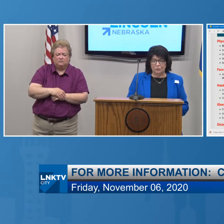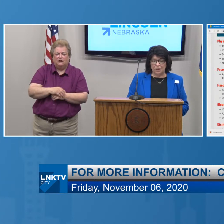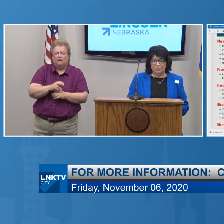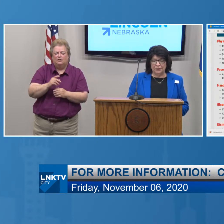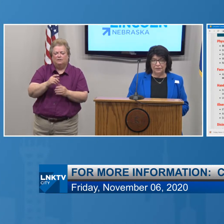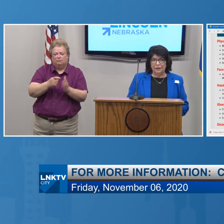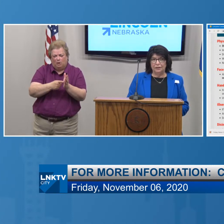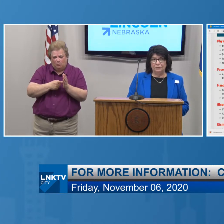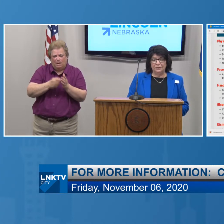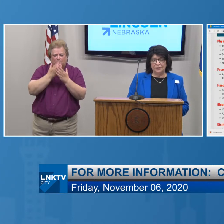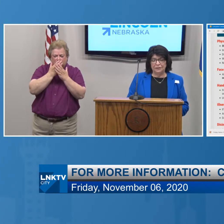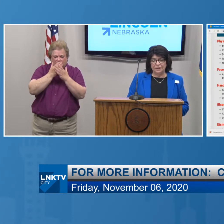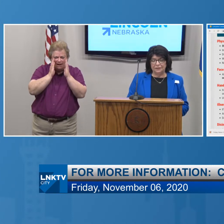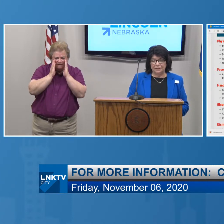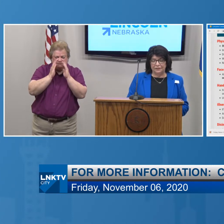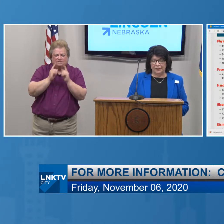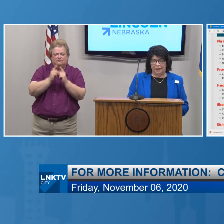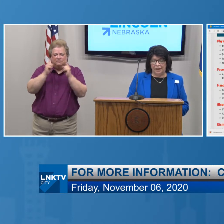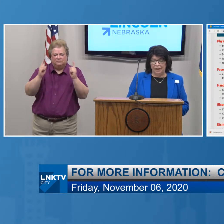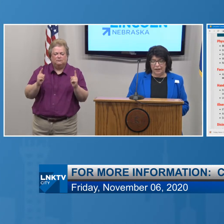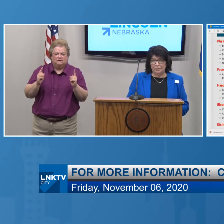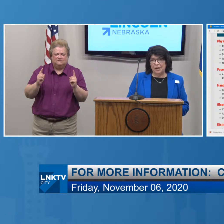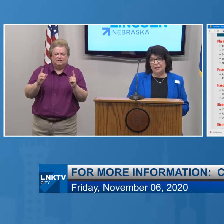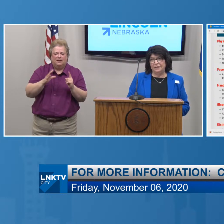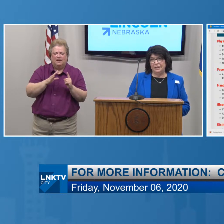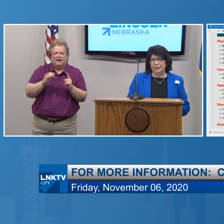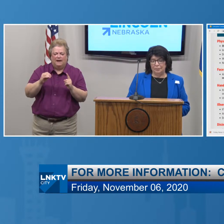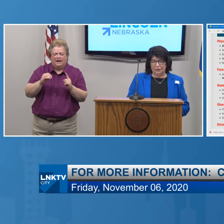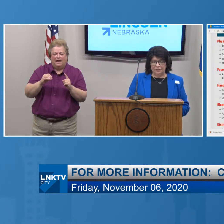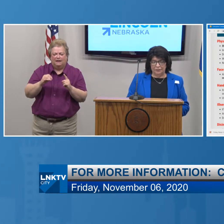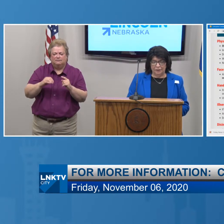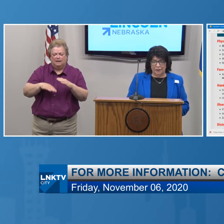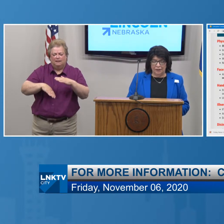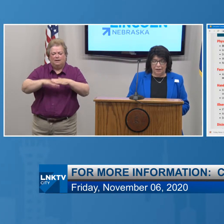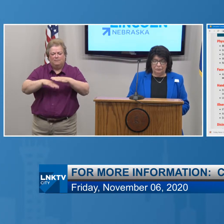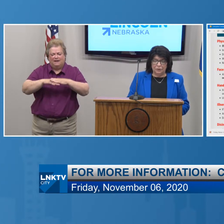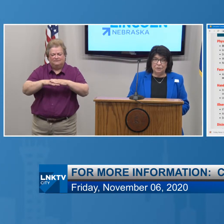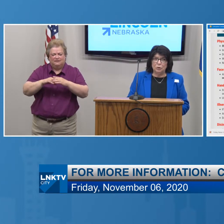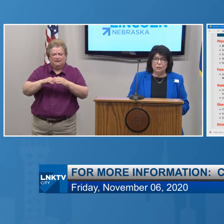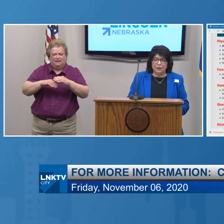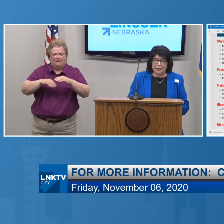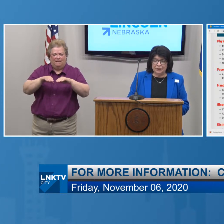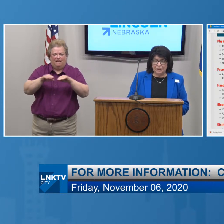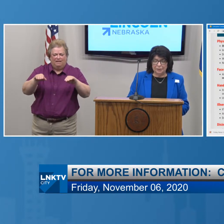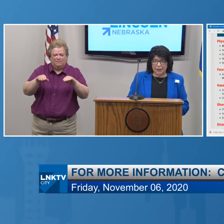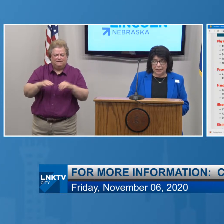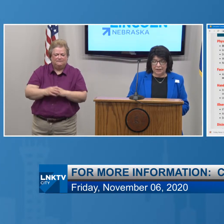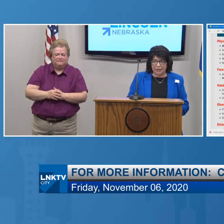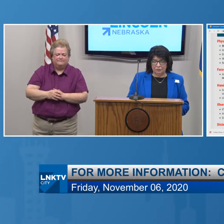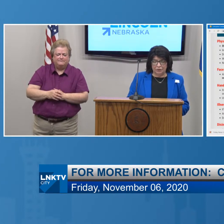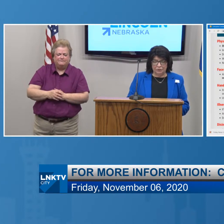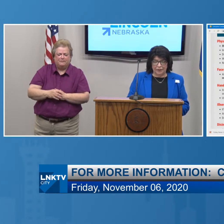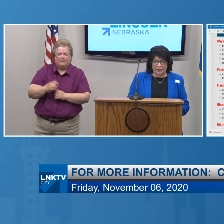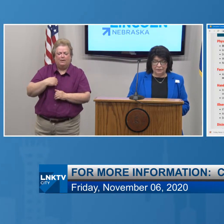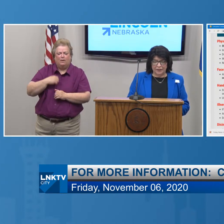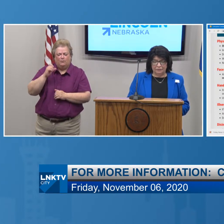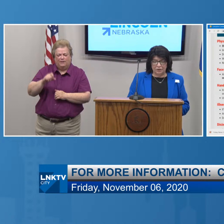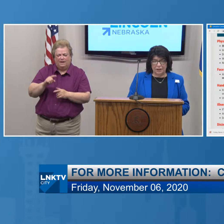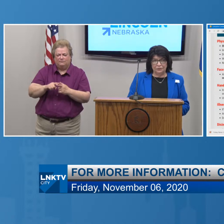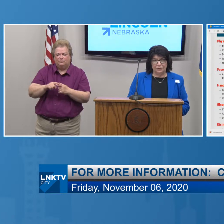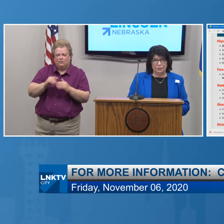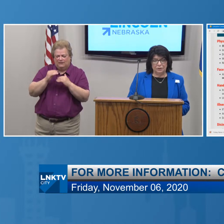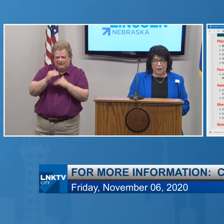mask requirements, physical distancing, and capacity limits. Furthermore, we need to limit contact with those